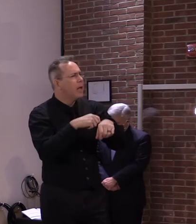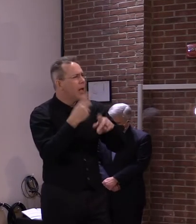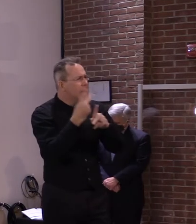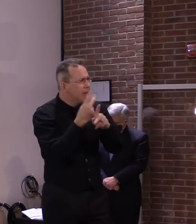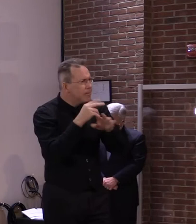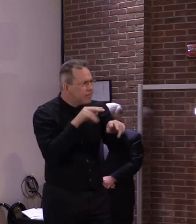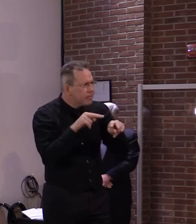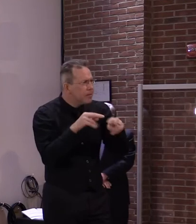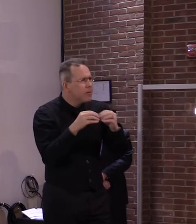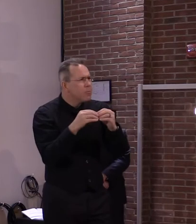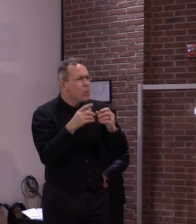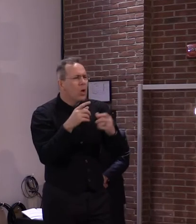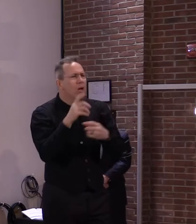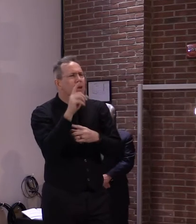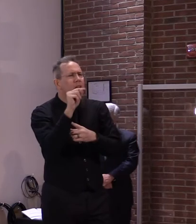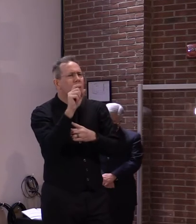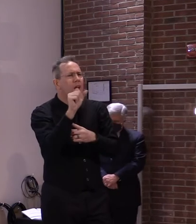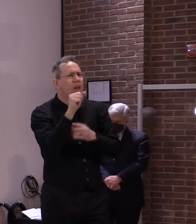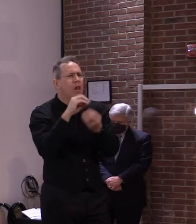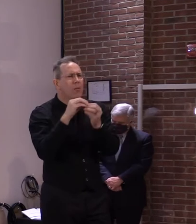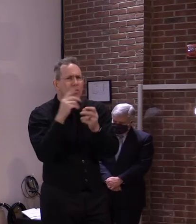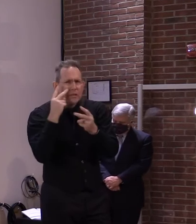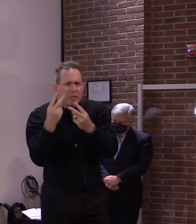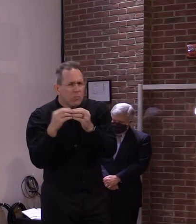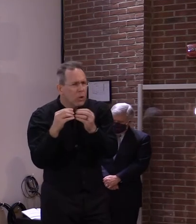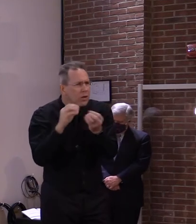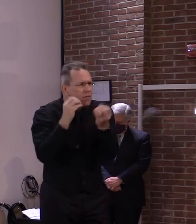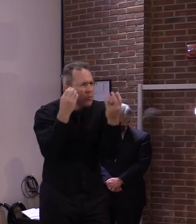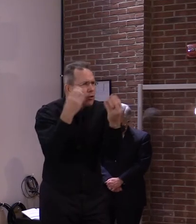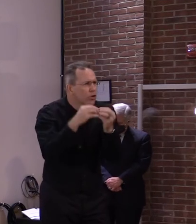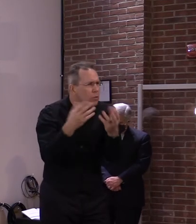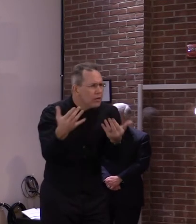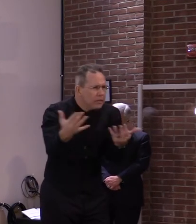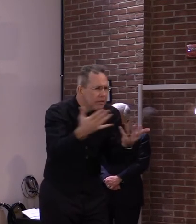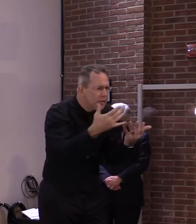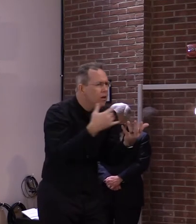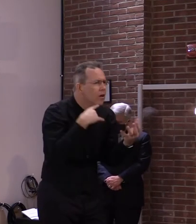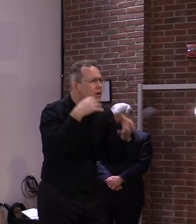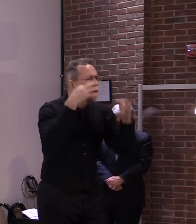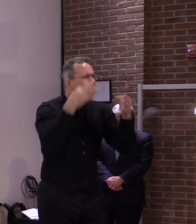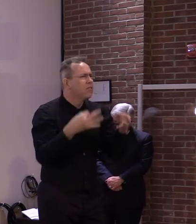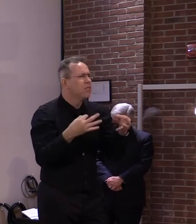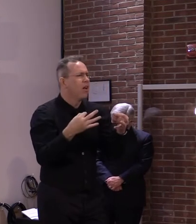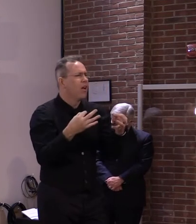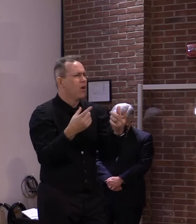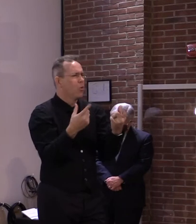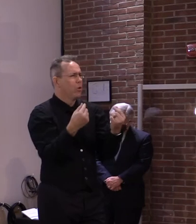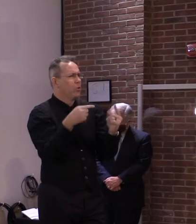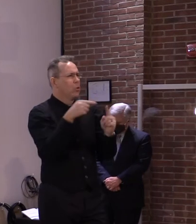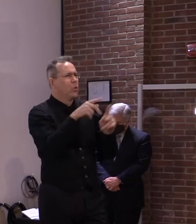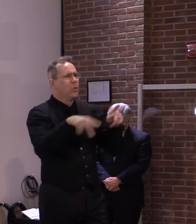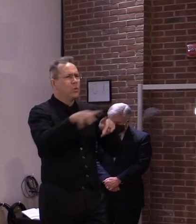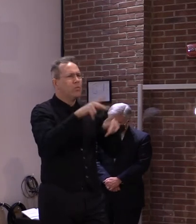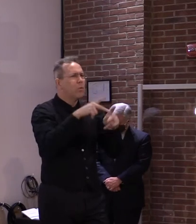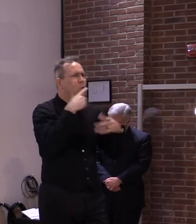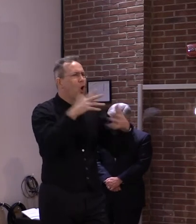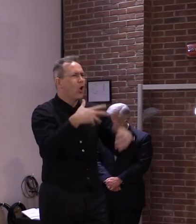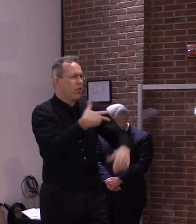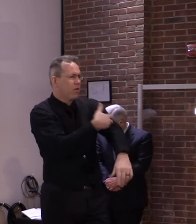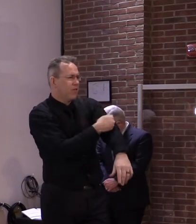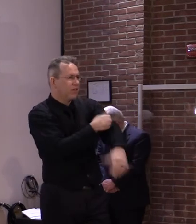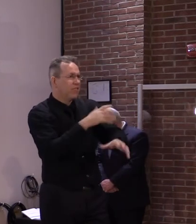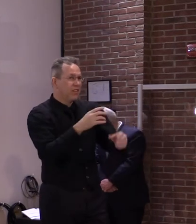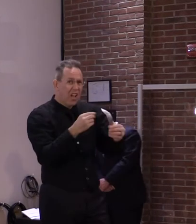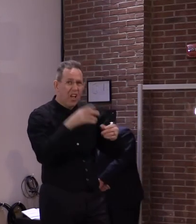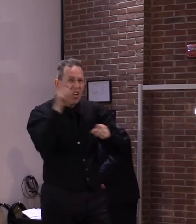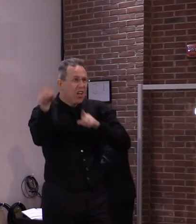support a decision in a much more evidence-based data-driven way and we're waiting to see if the cdc is